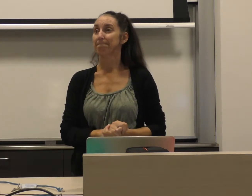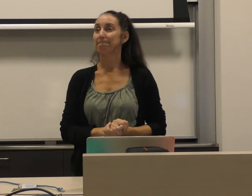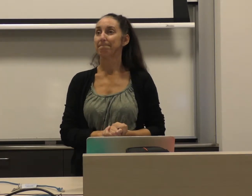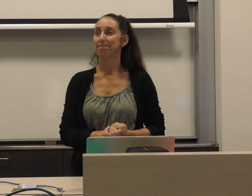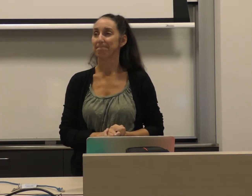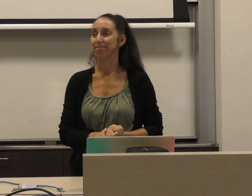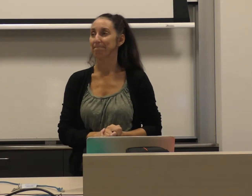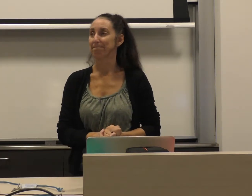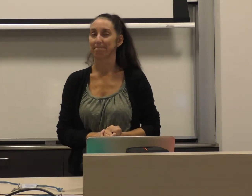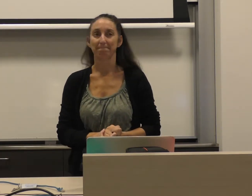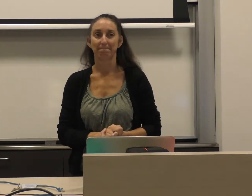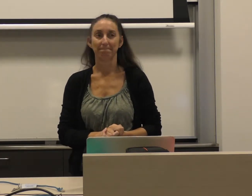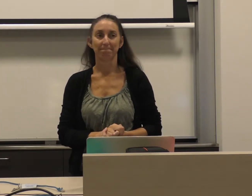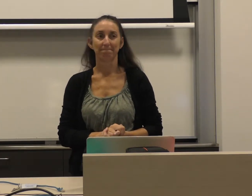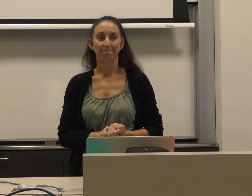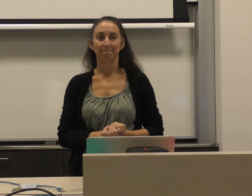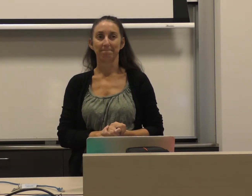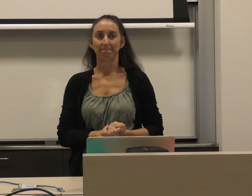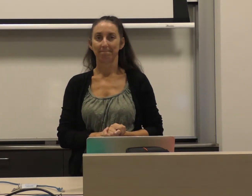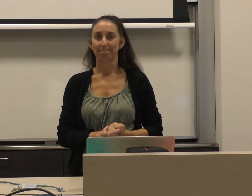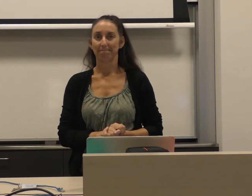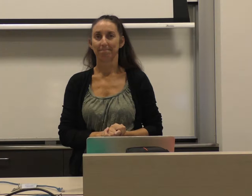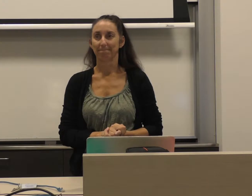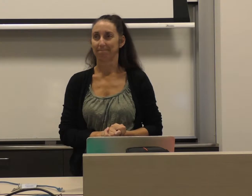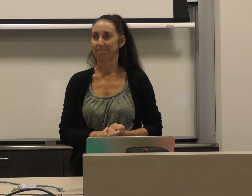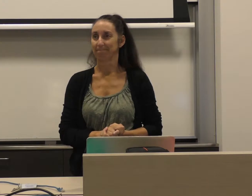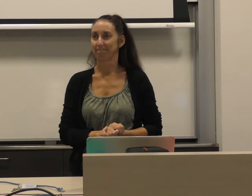of minutes talking about what you understand non-manual features to be. Go for it.